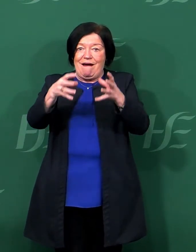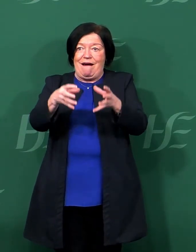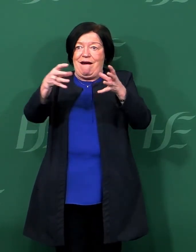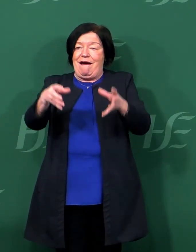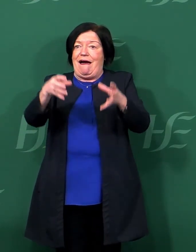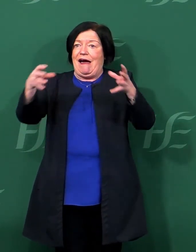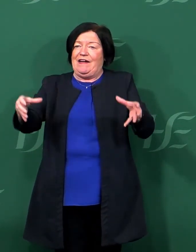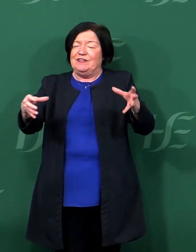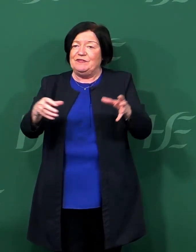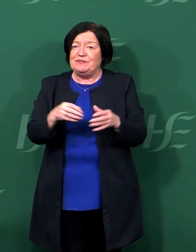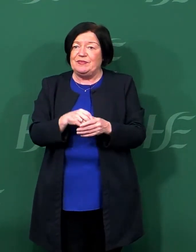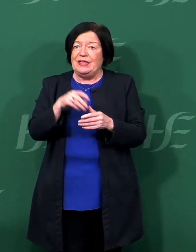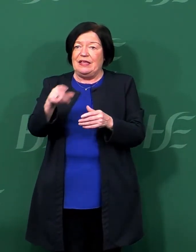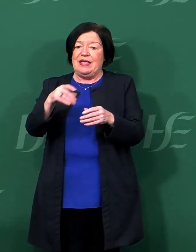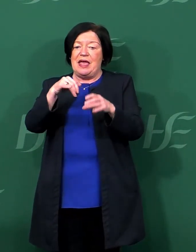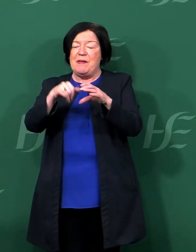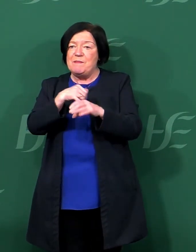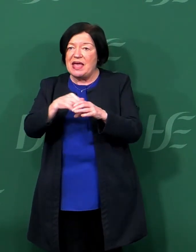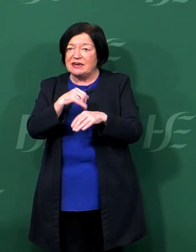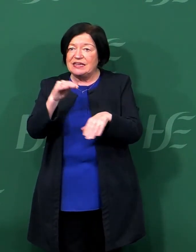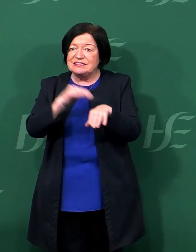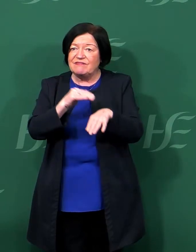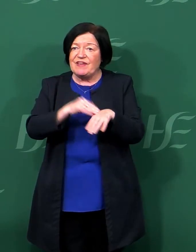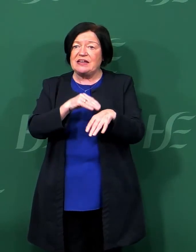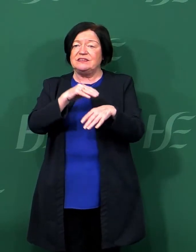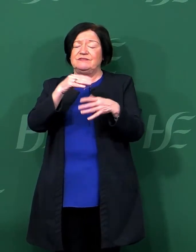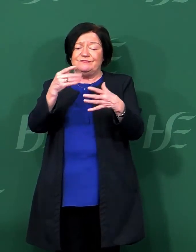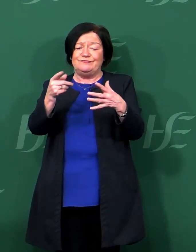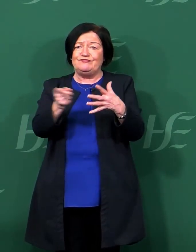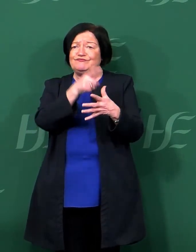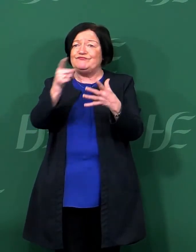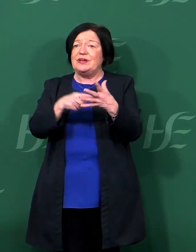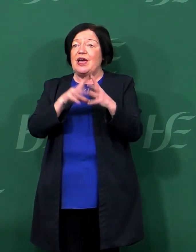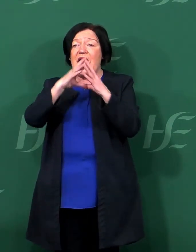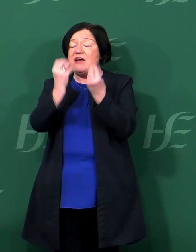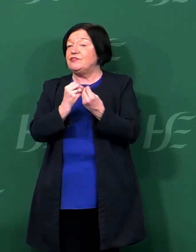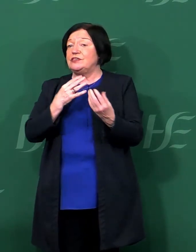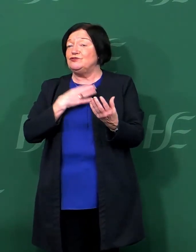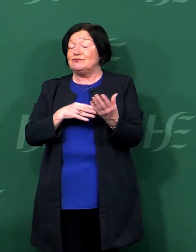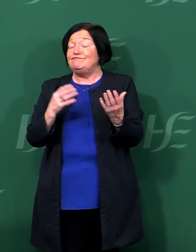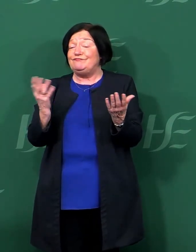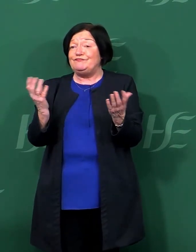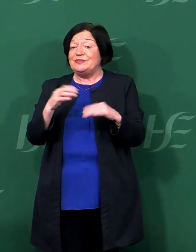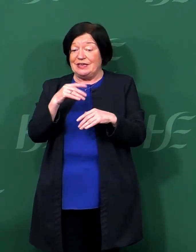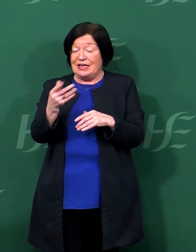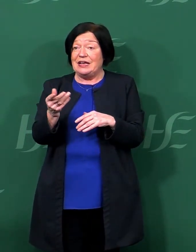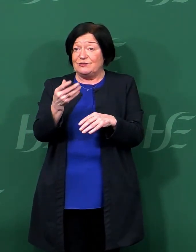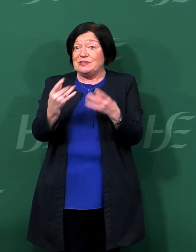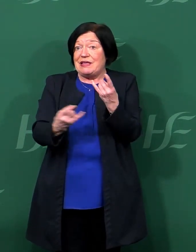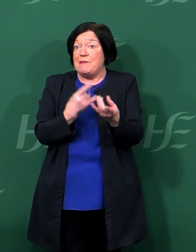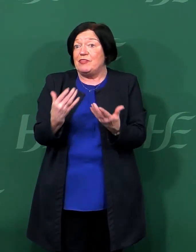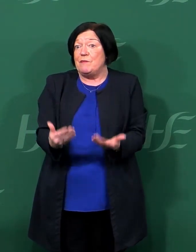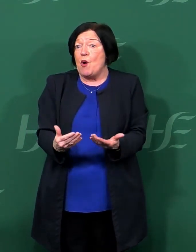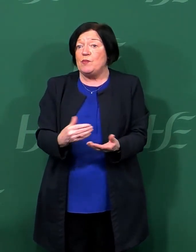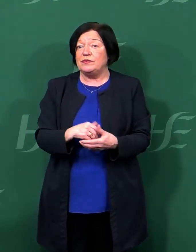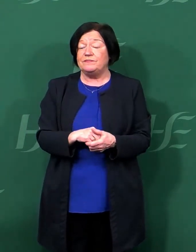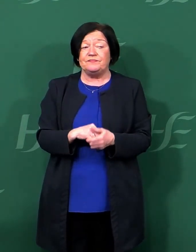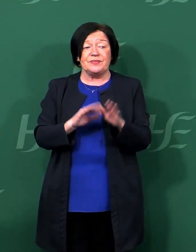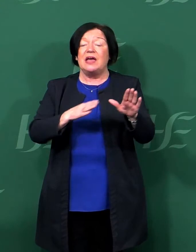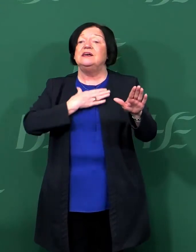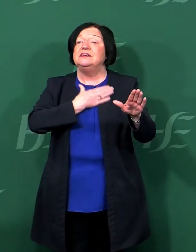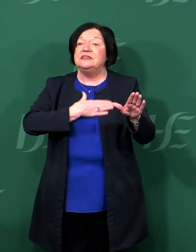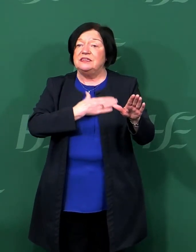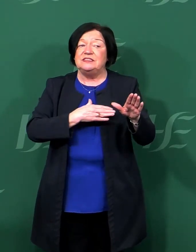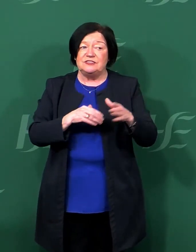of assessment, surgical, medical assessment units, etc., day wards, and the whole thing just backs up. And that's where they are. Sorry, and